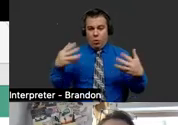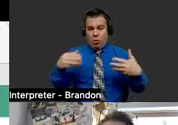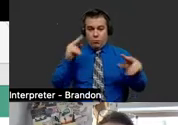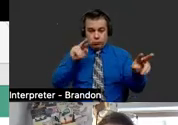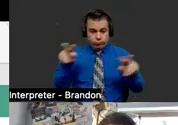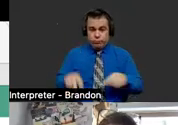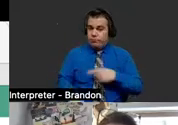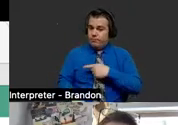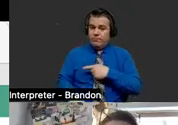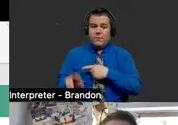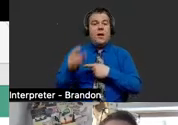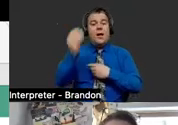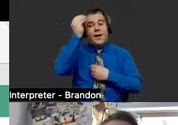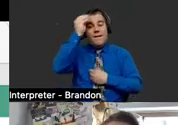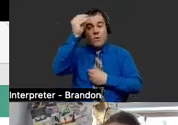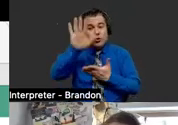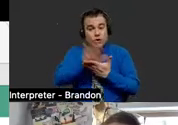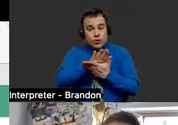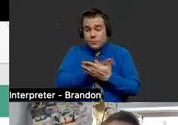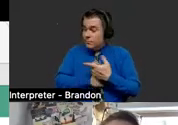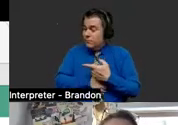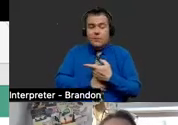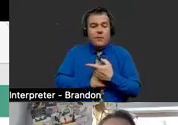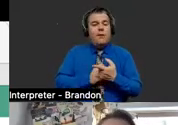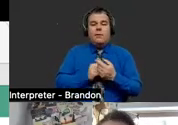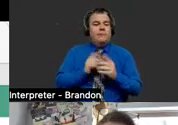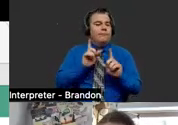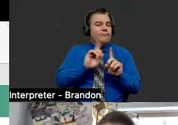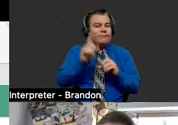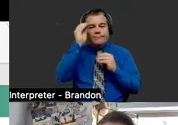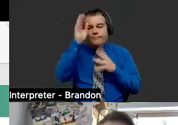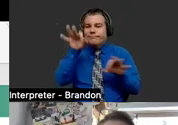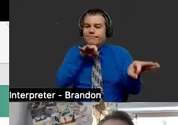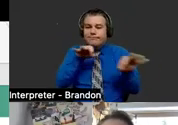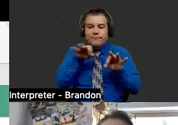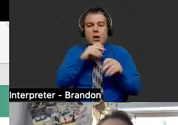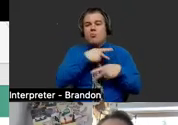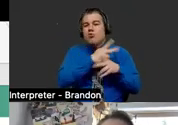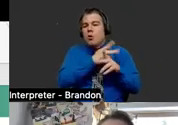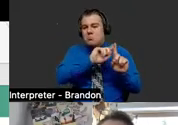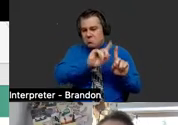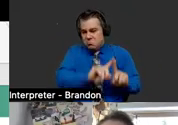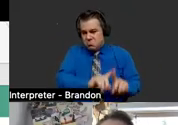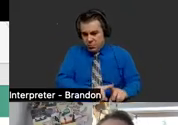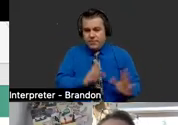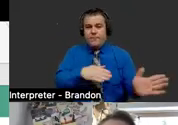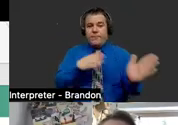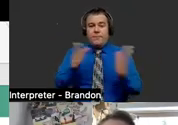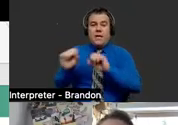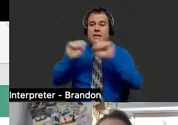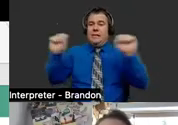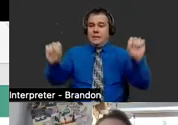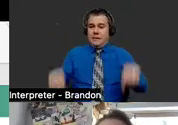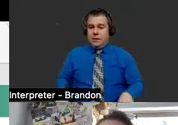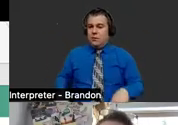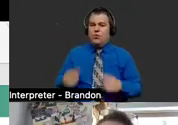our reset info sheet. It has all kinds of information on all the products. Here's the whole system. What is it?